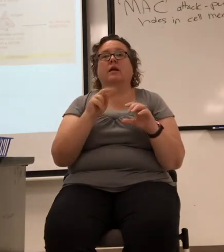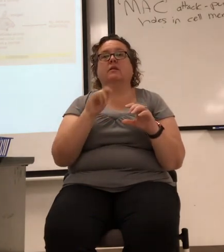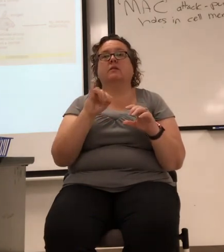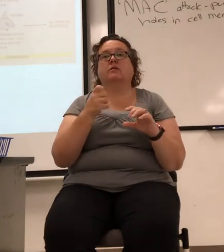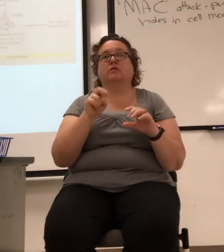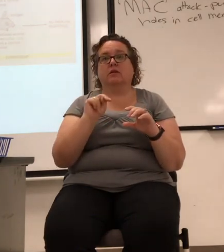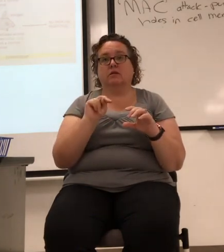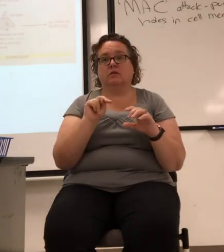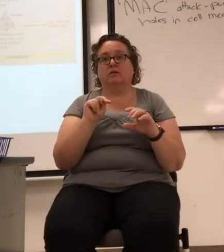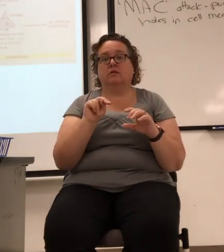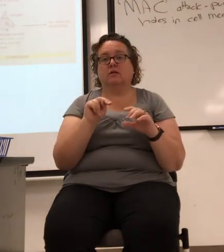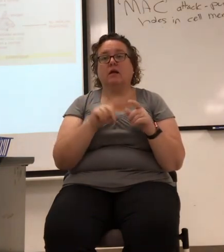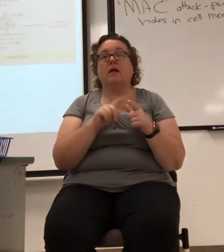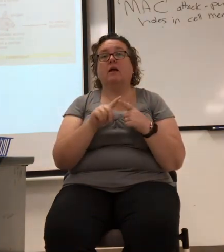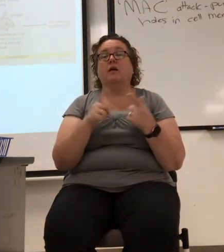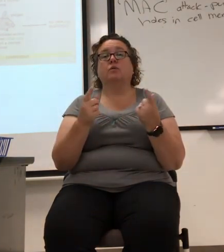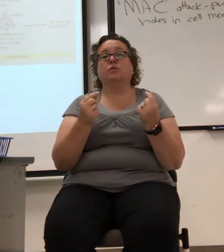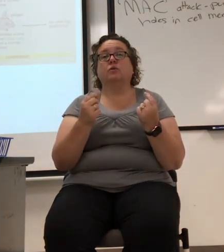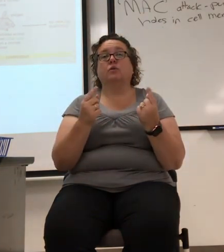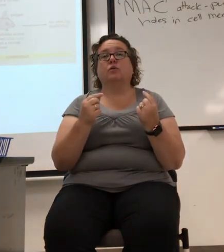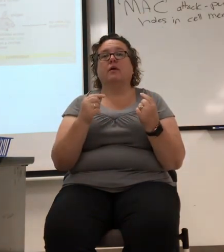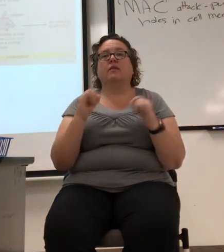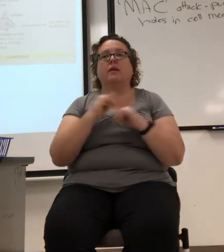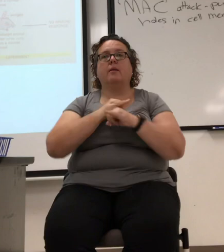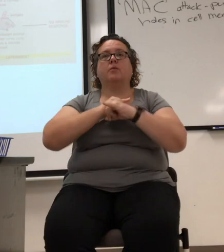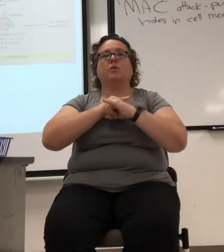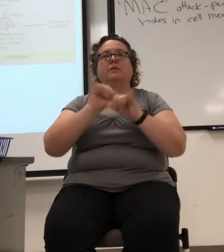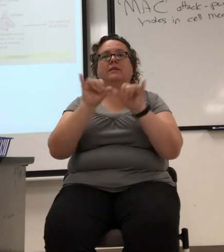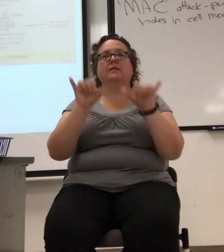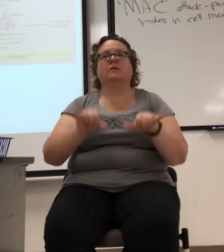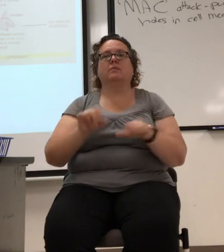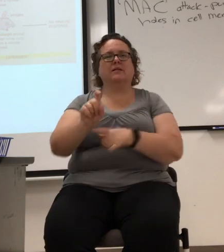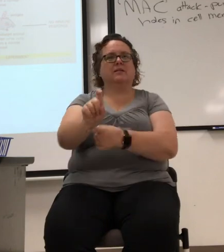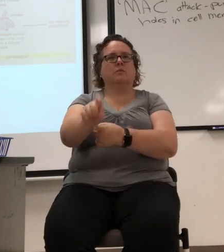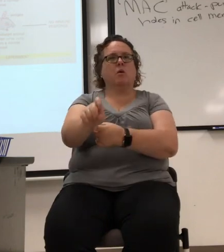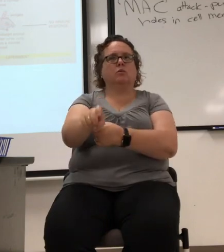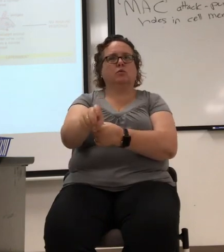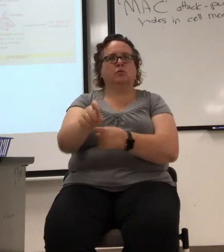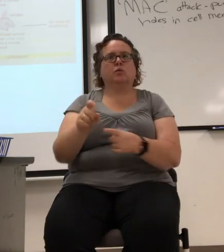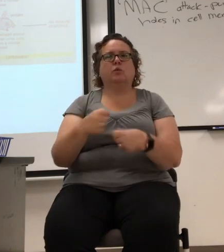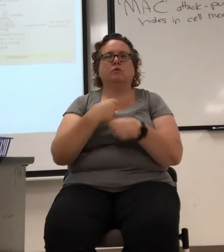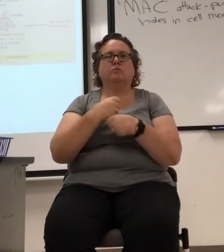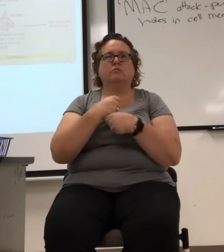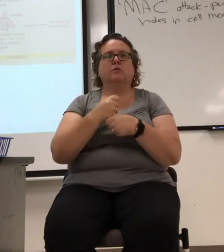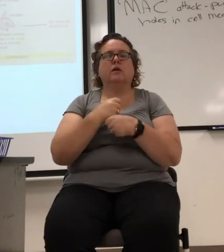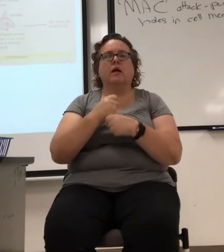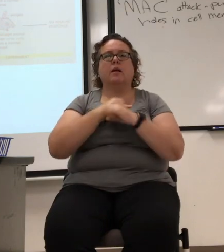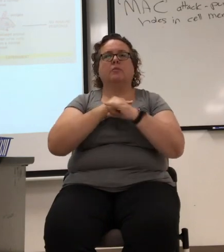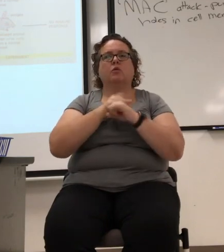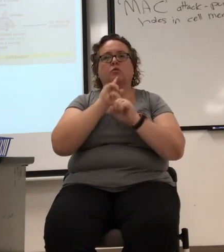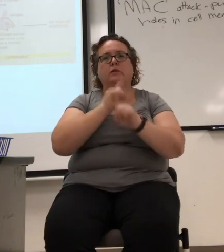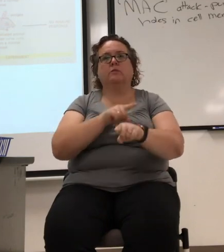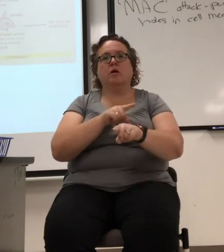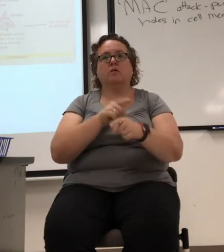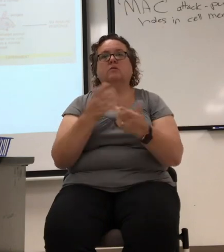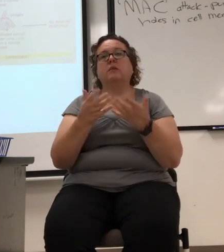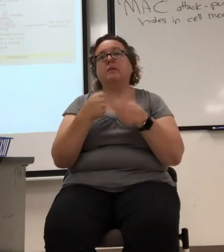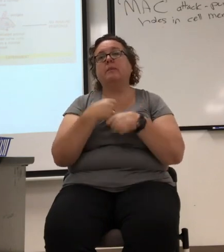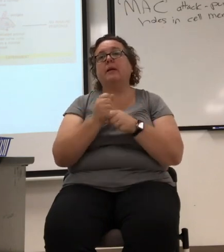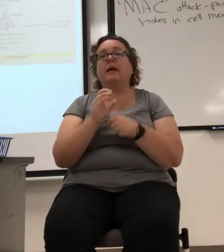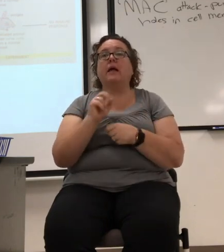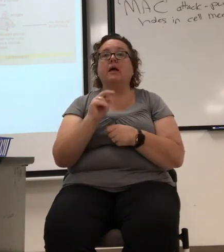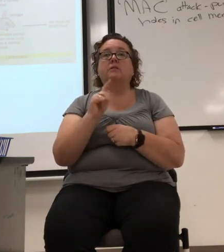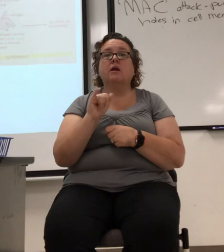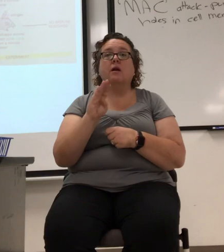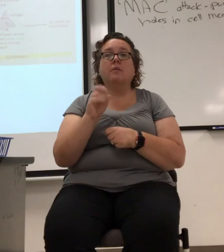right? And when you do that, the immune system is supposed to generate an immune response, maybe make antibodies